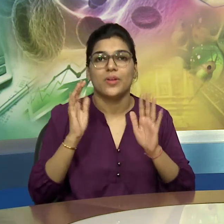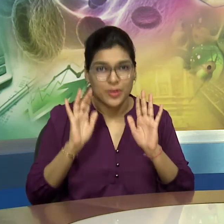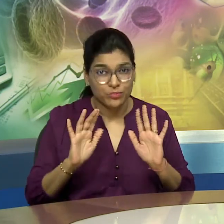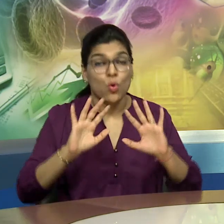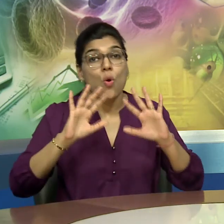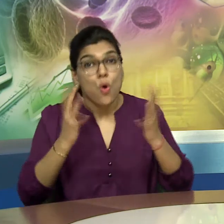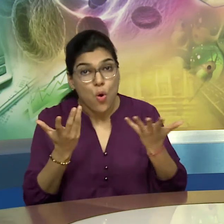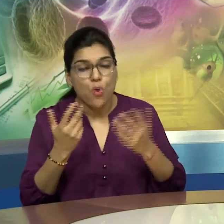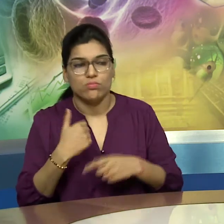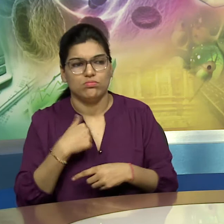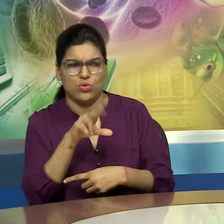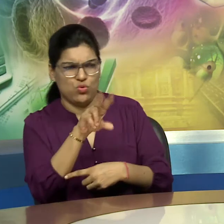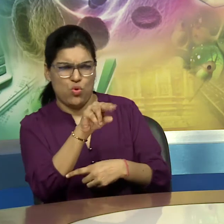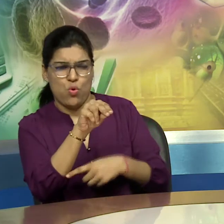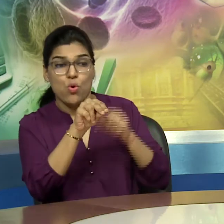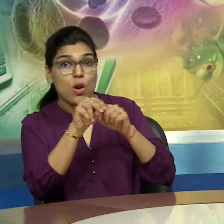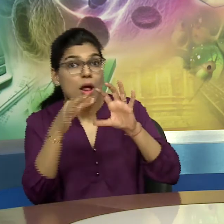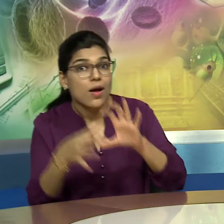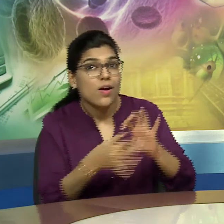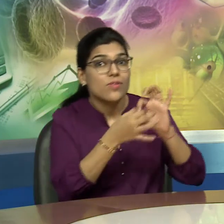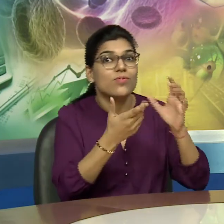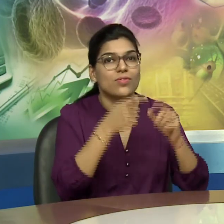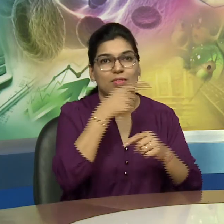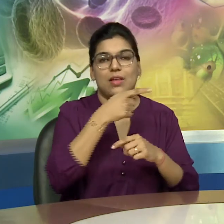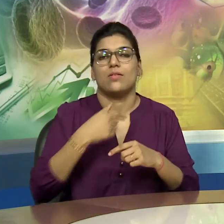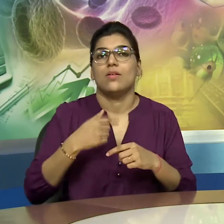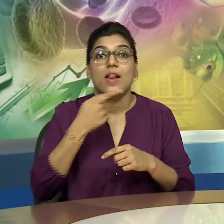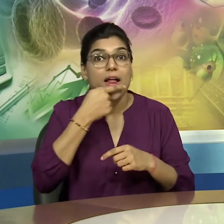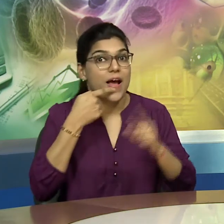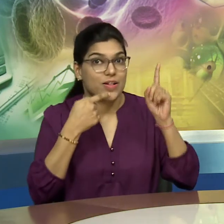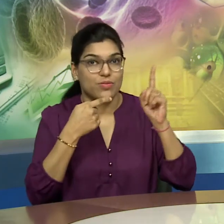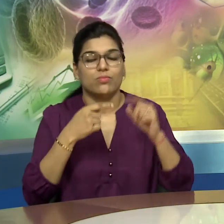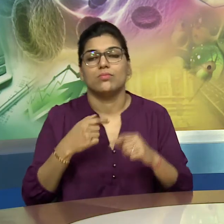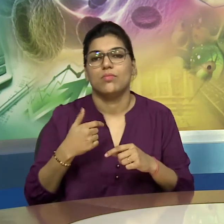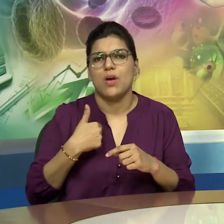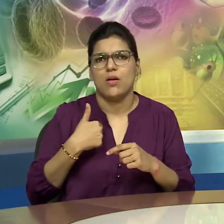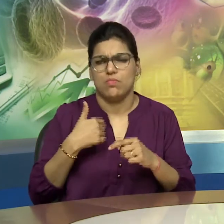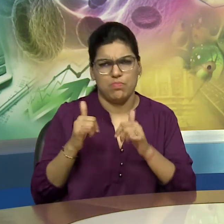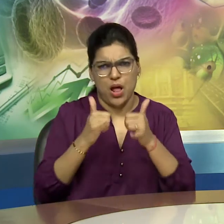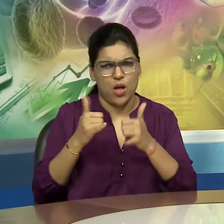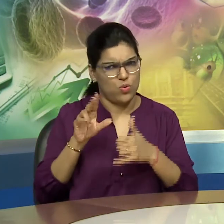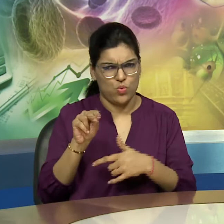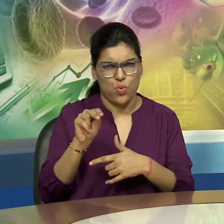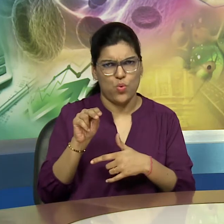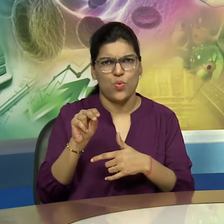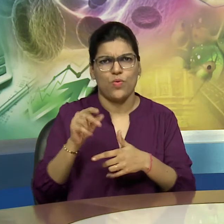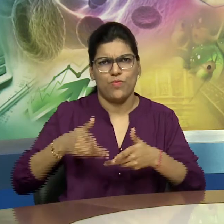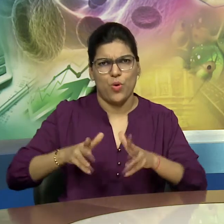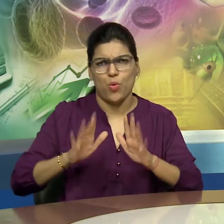did you play football last night? Then you can answer in yes or no form. So, that you can see in blue